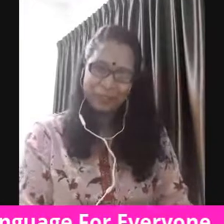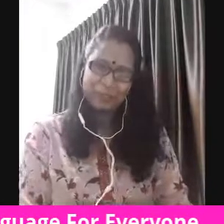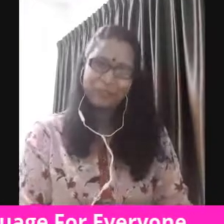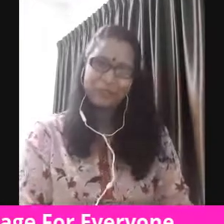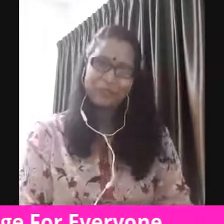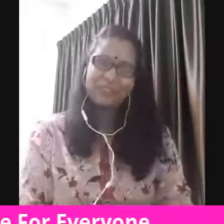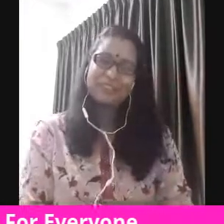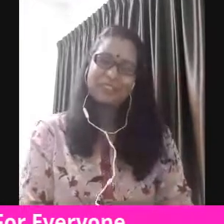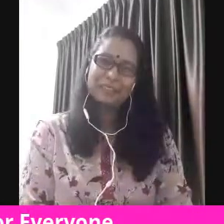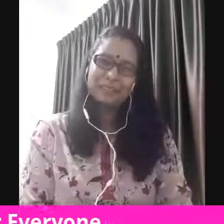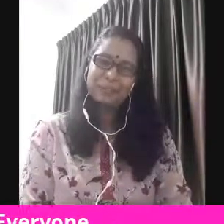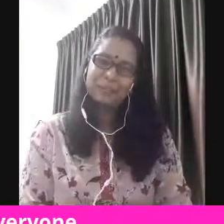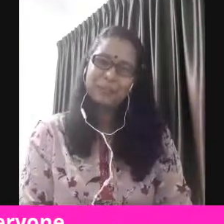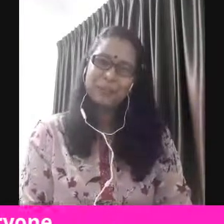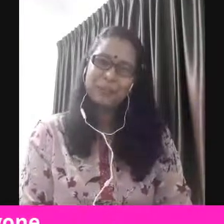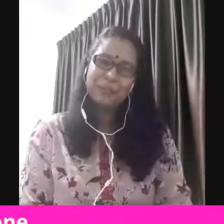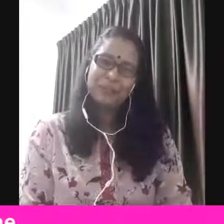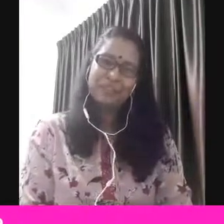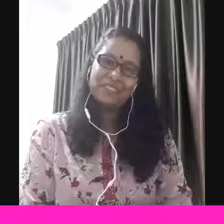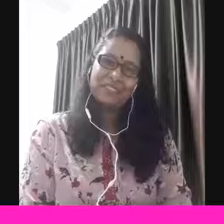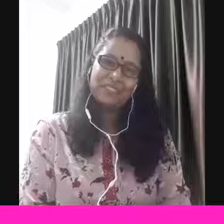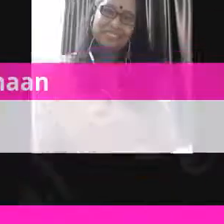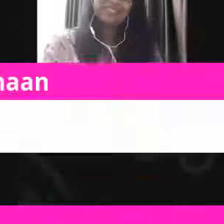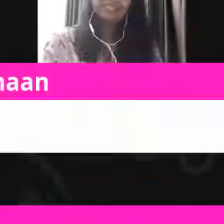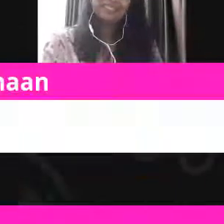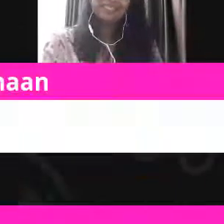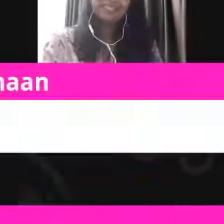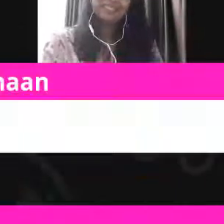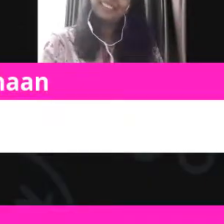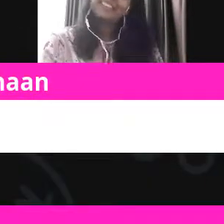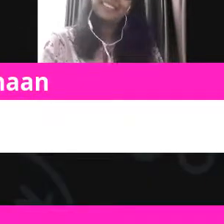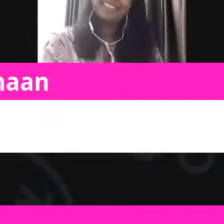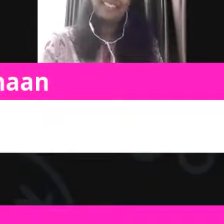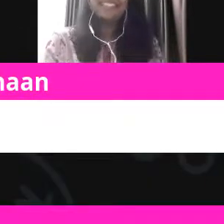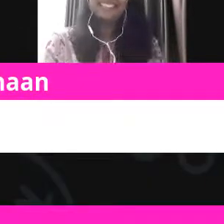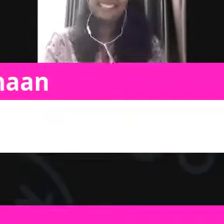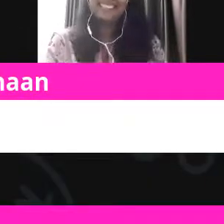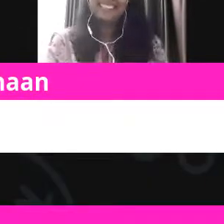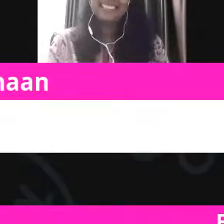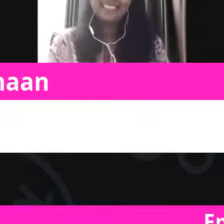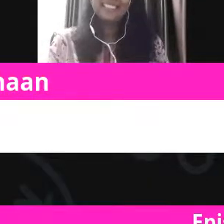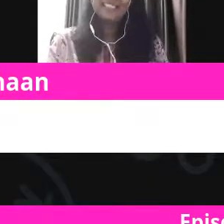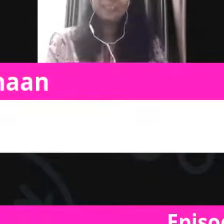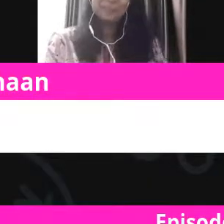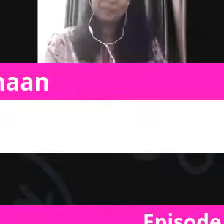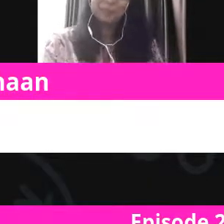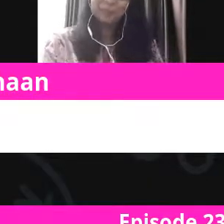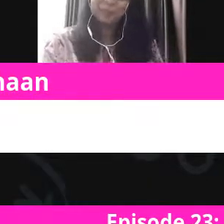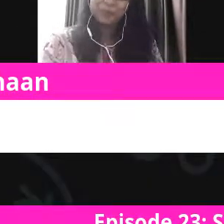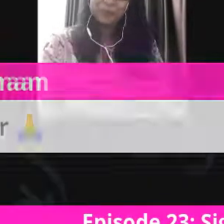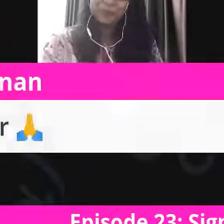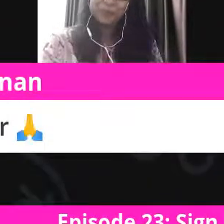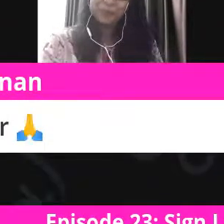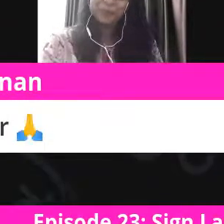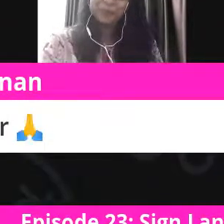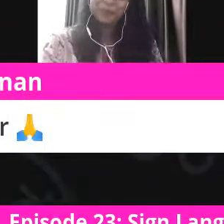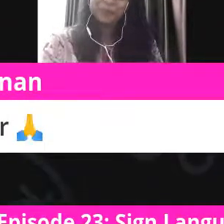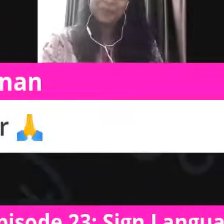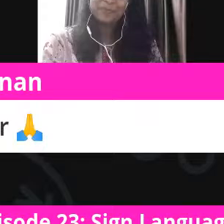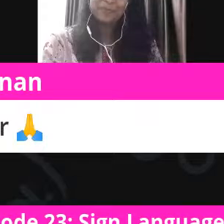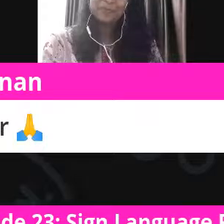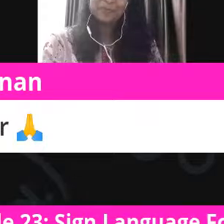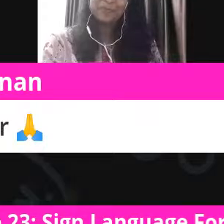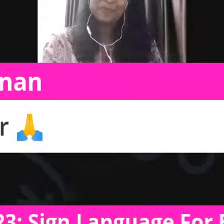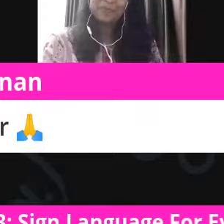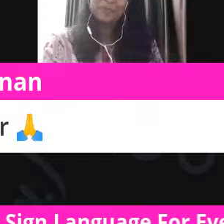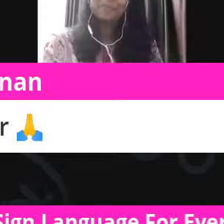pleasure to spend your time at this Saturday night. I'm sure Yeah. many of them have so much of things to do, but you allocated your